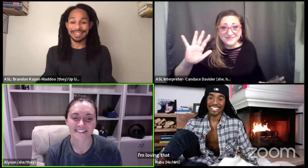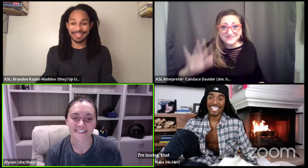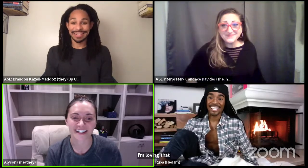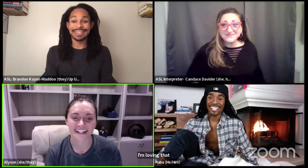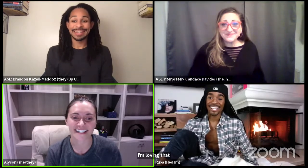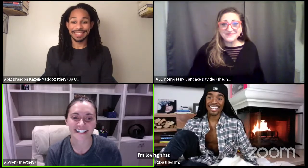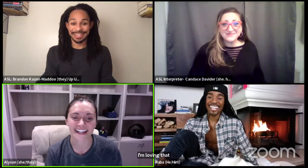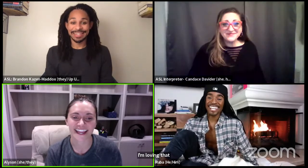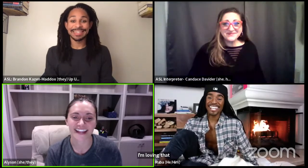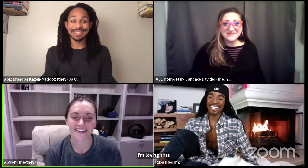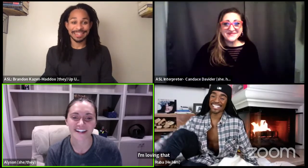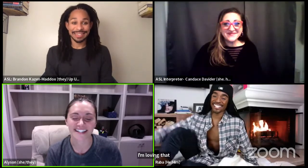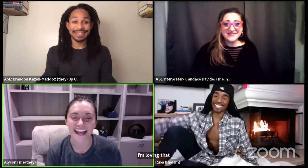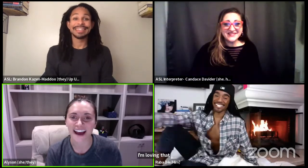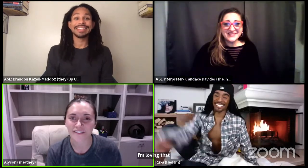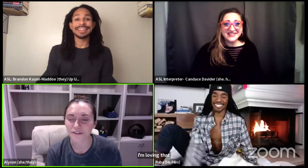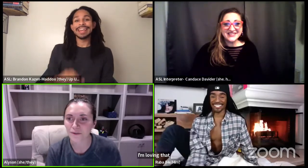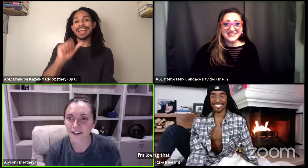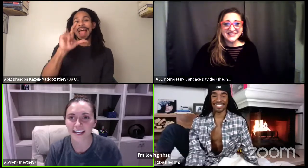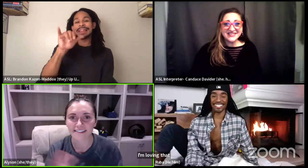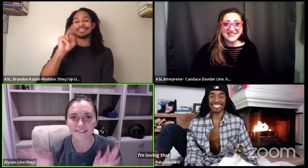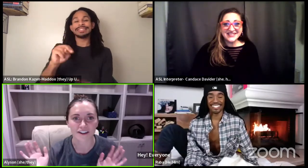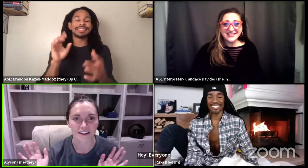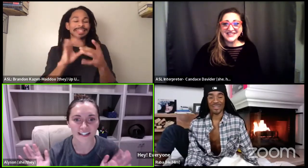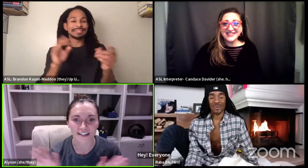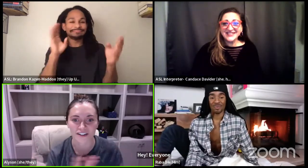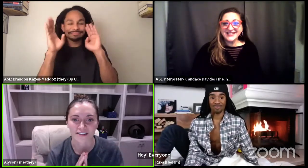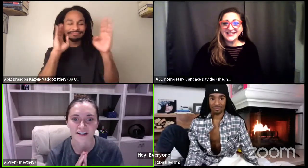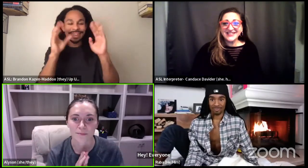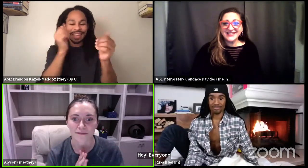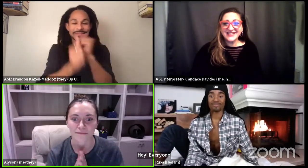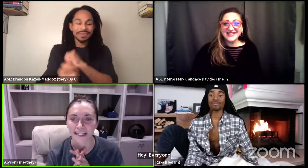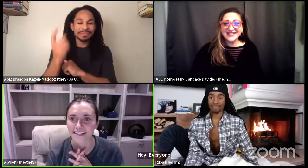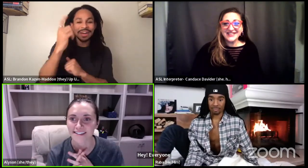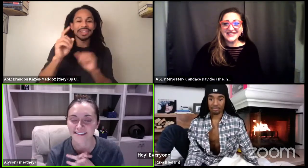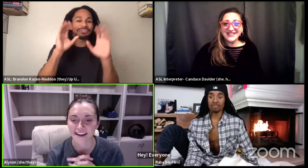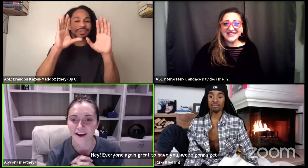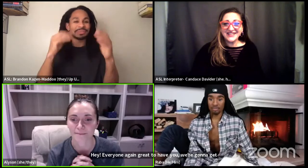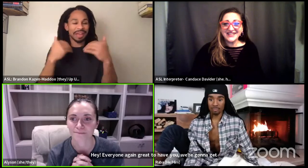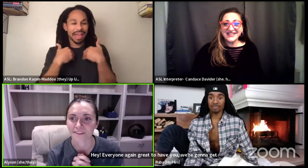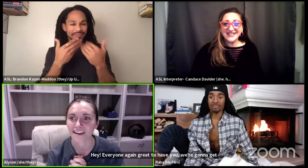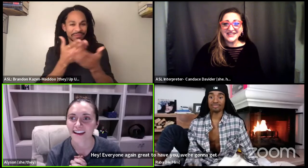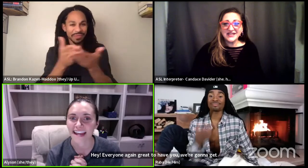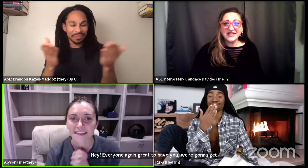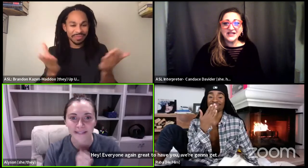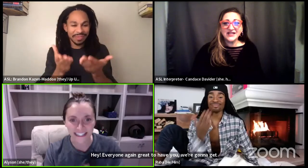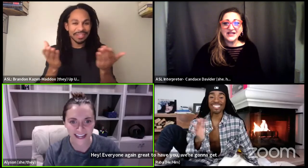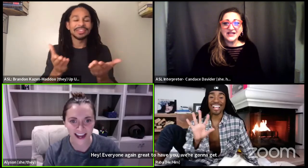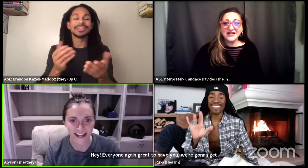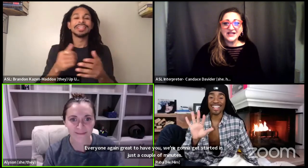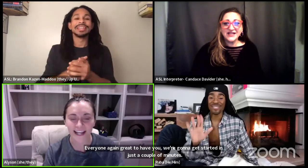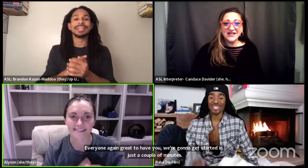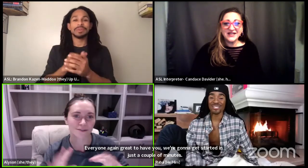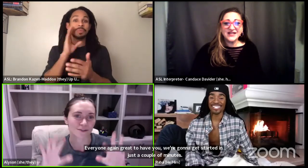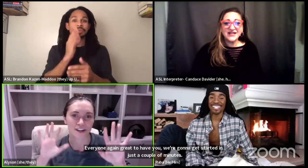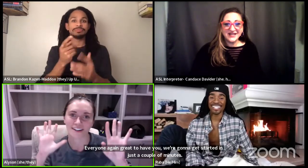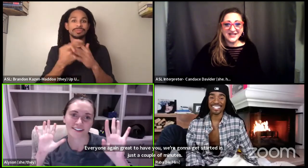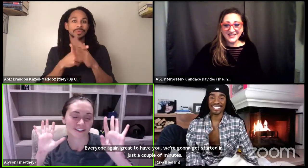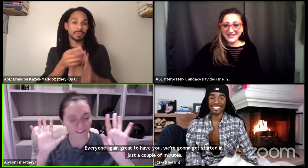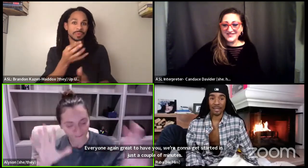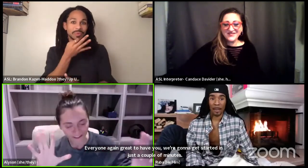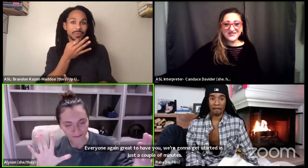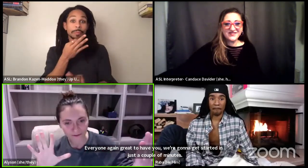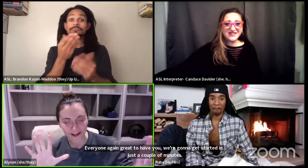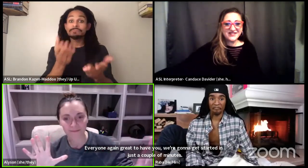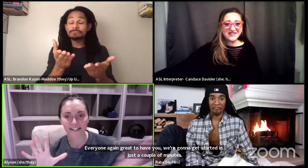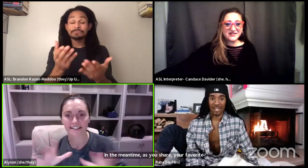Hey everyone, again, great to have you. We're gonna get started in just a couple of minutes. In the meantime, as you share